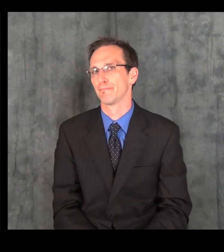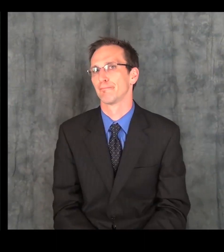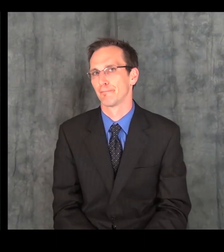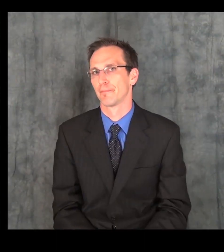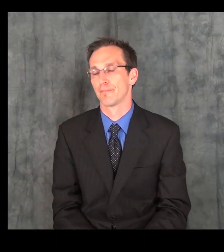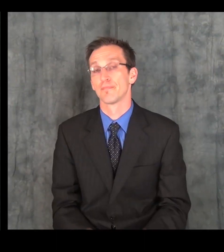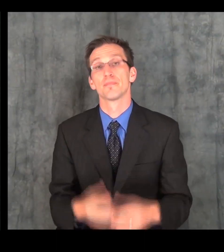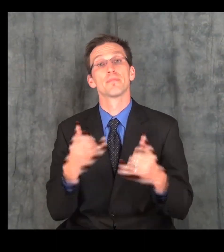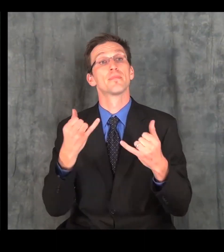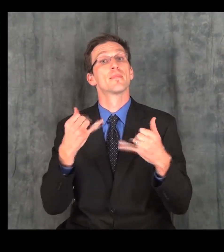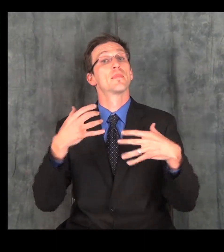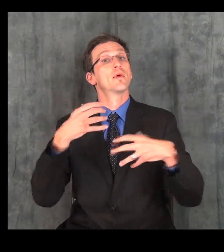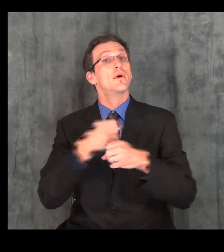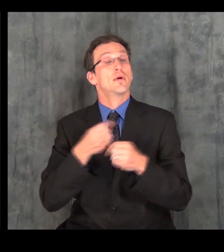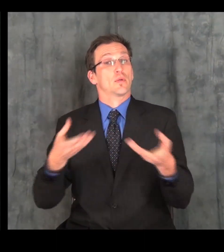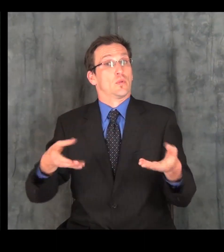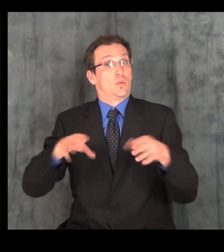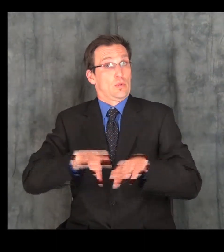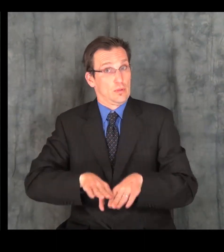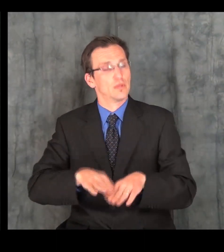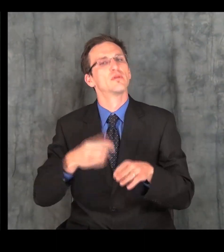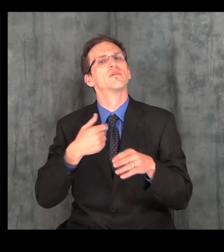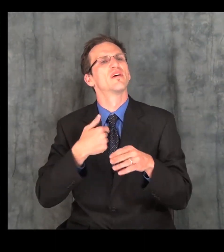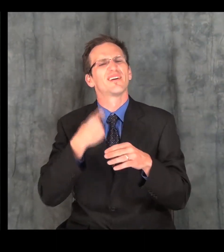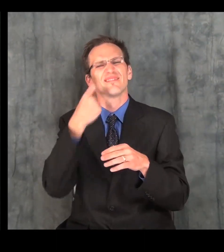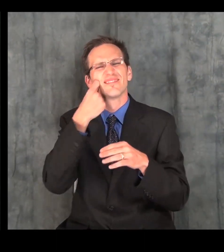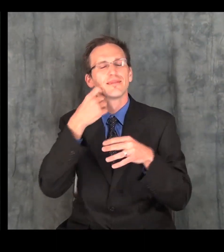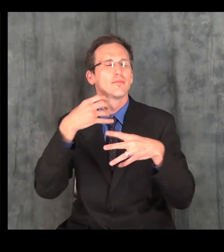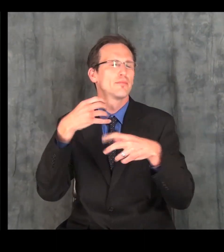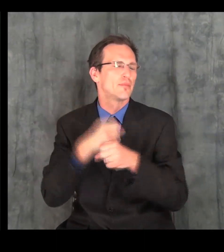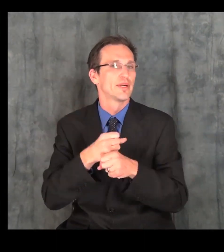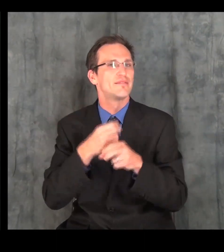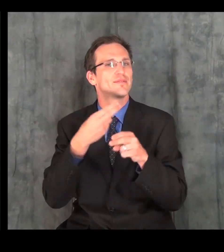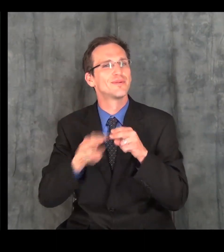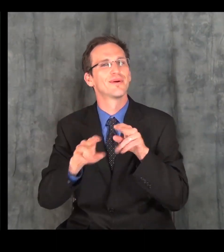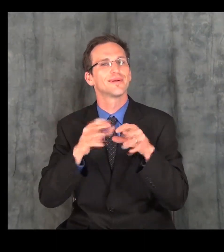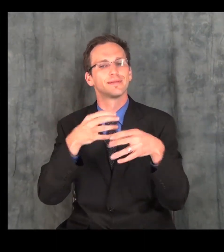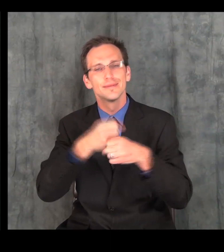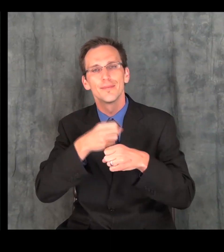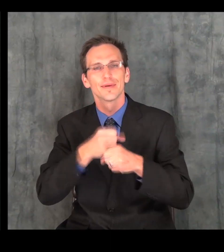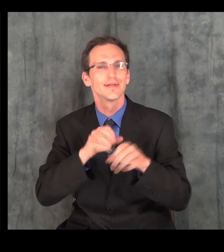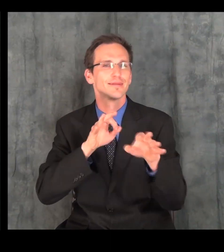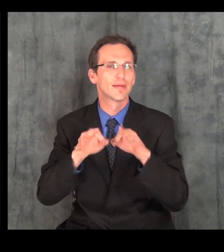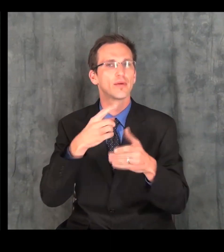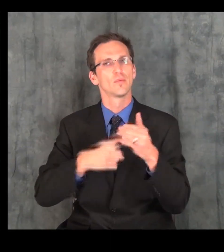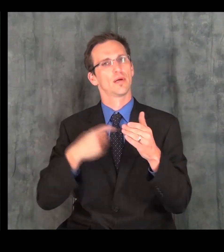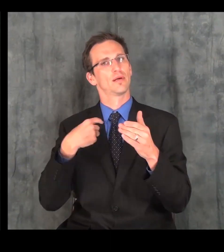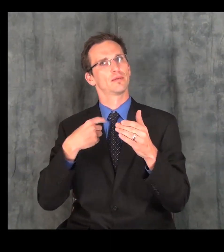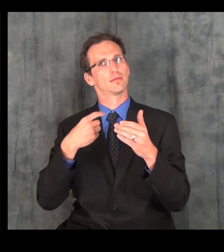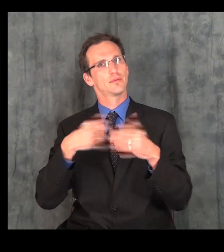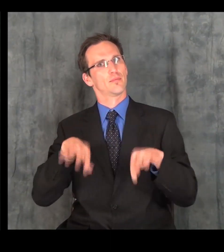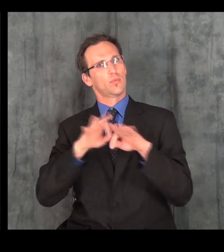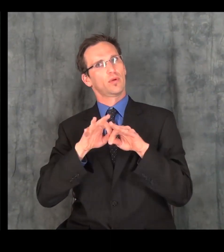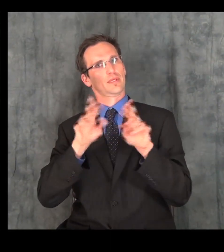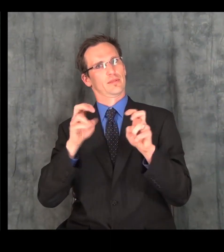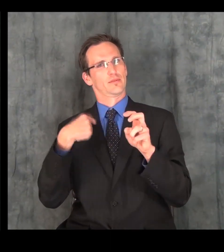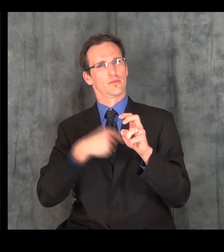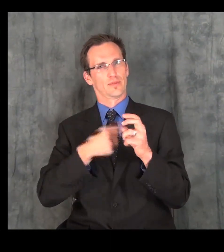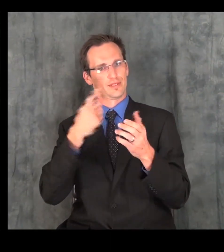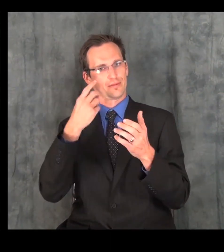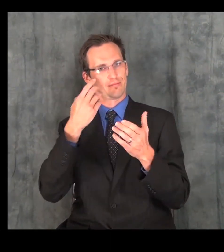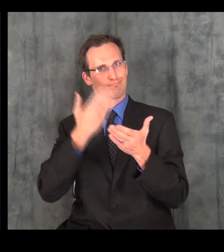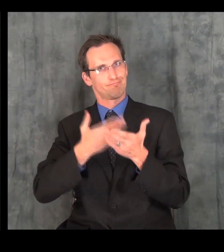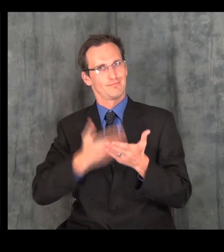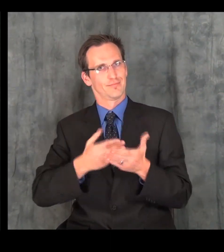So in conclusion, I've only given you a very brief summary of the key issues that we found, but in conclusion we